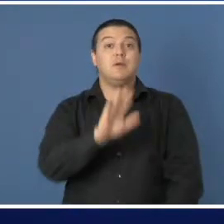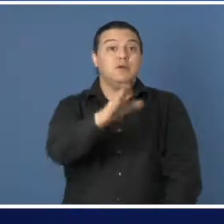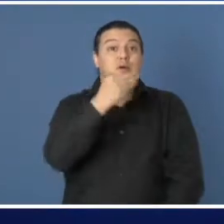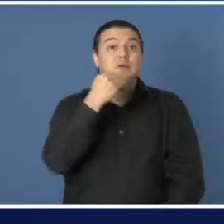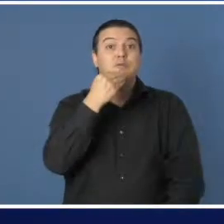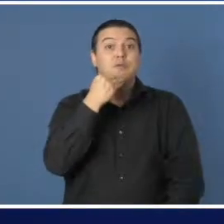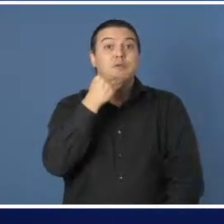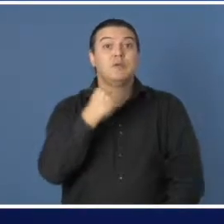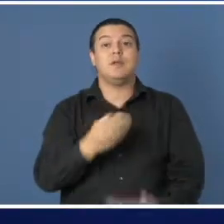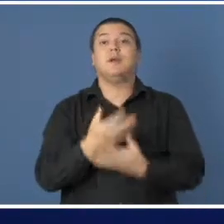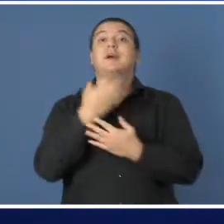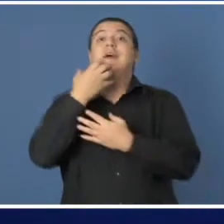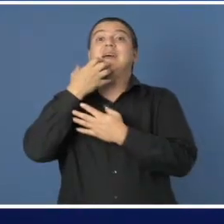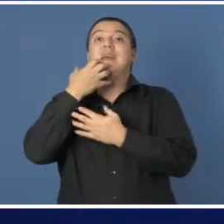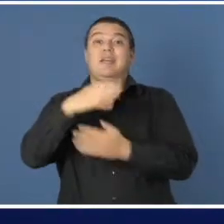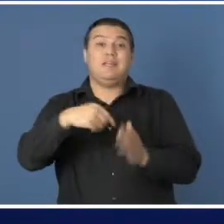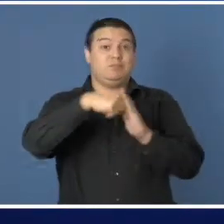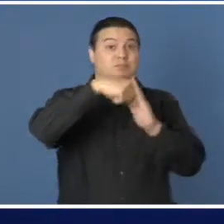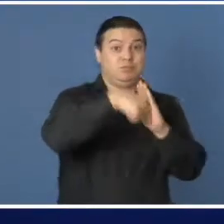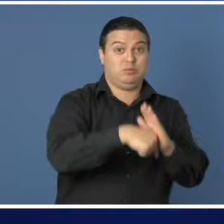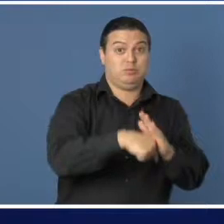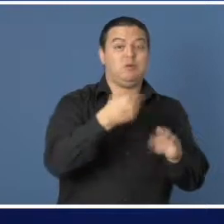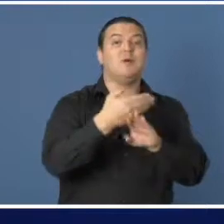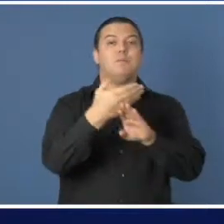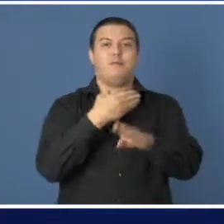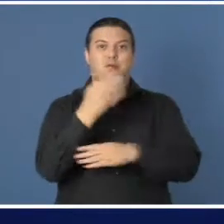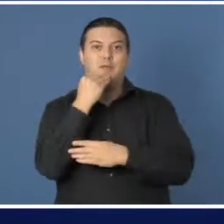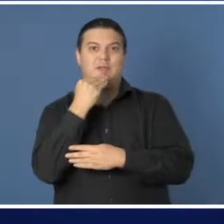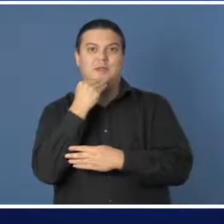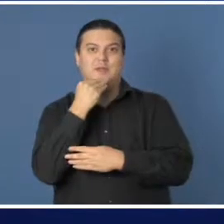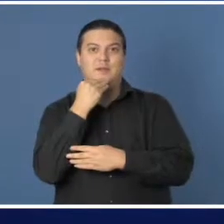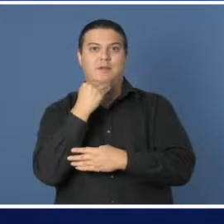Heat foods thoroughly before eating.